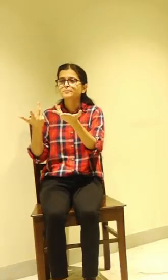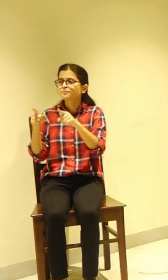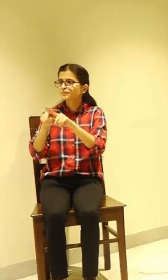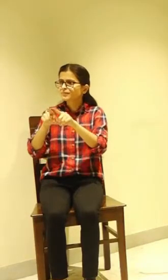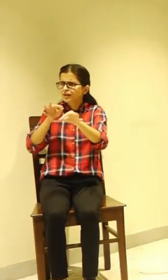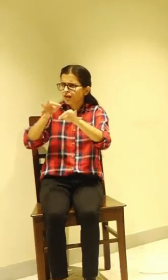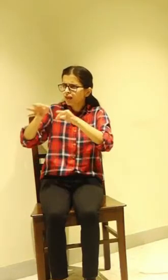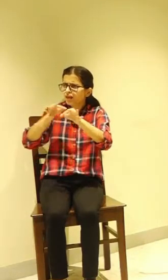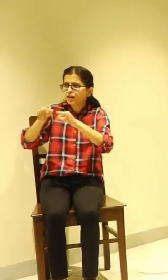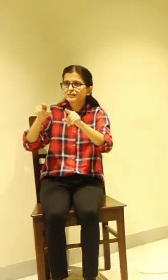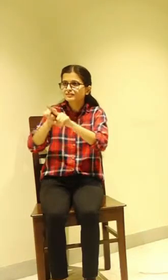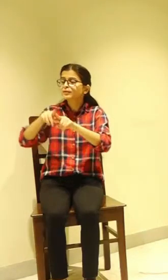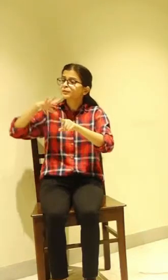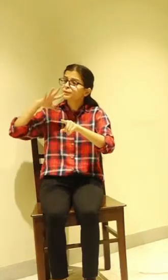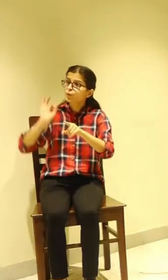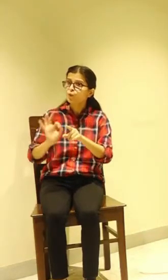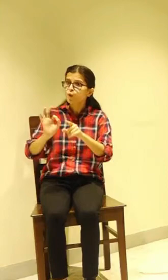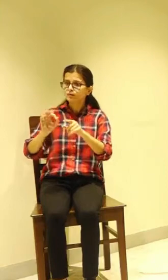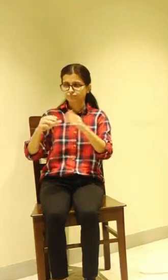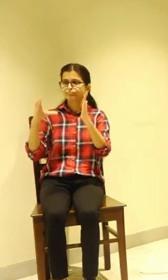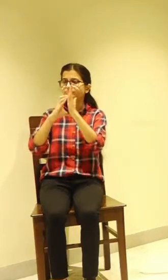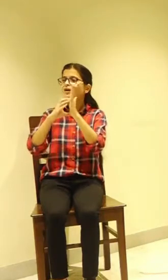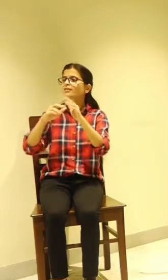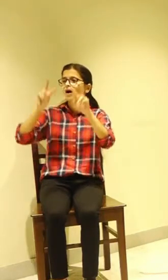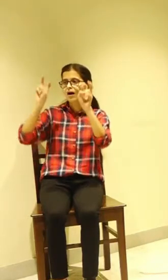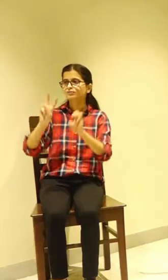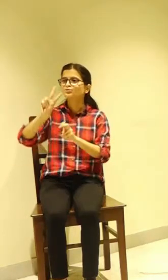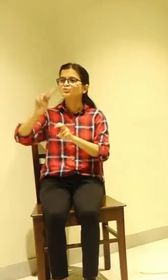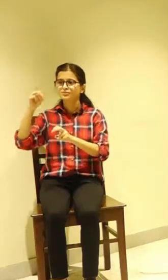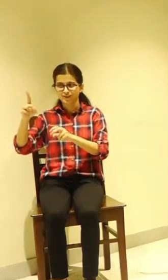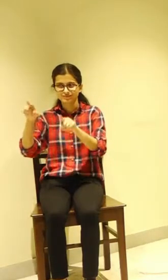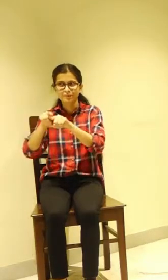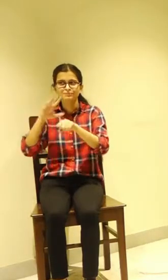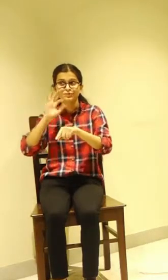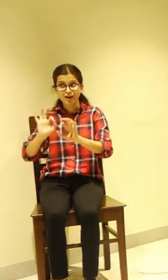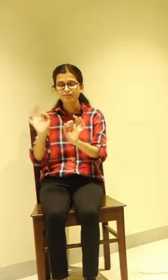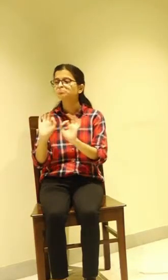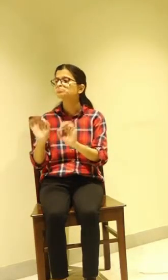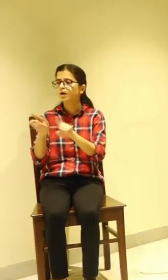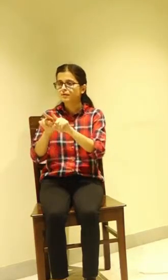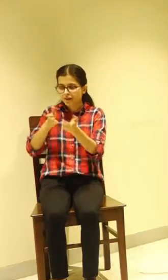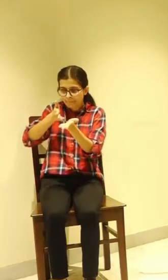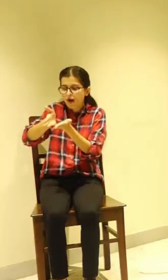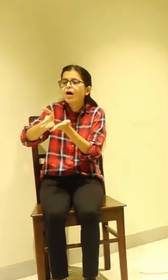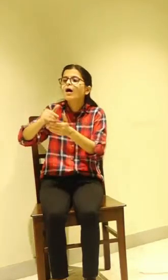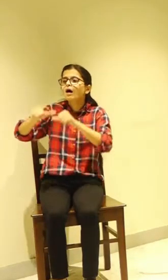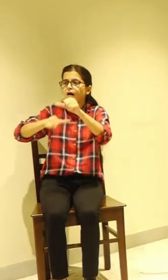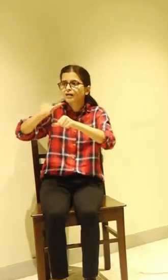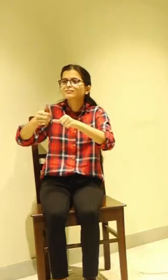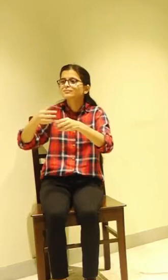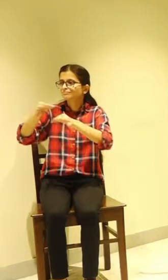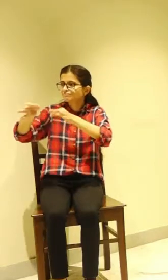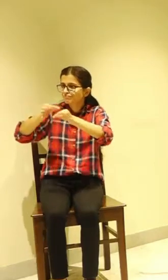ascribing a particular original intent to Article 21 if this is the method by which we will decide to